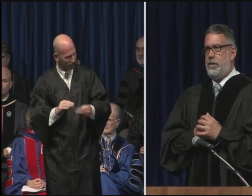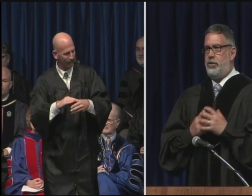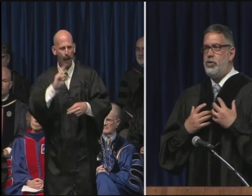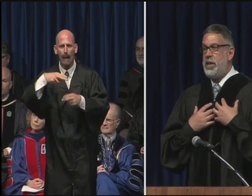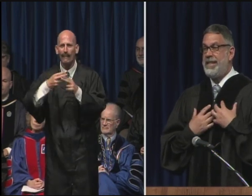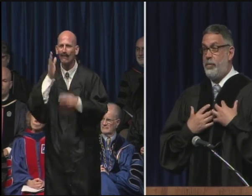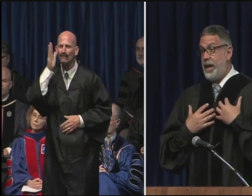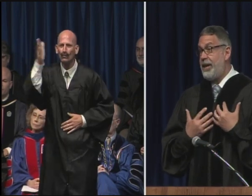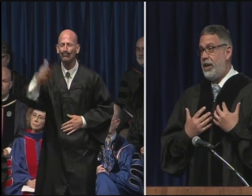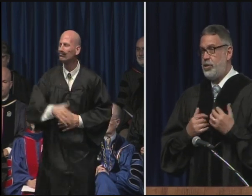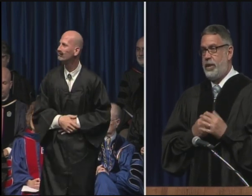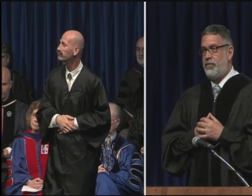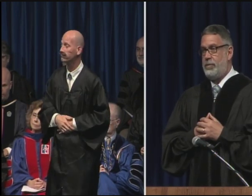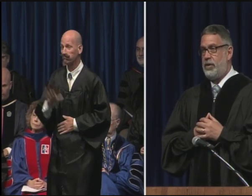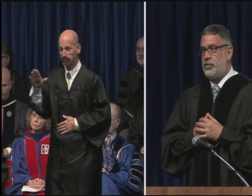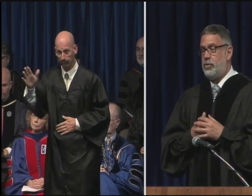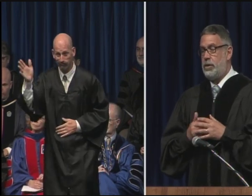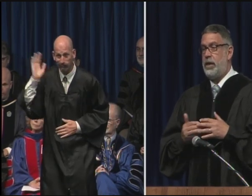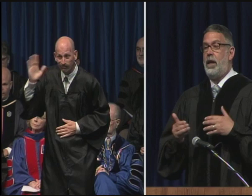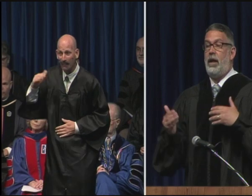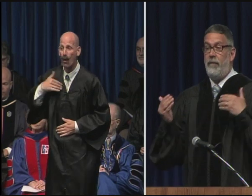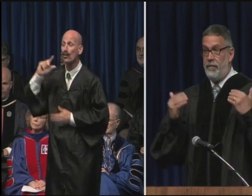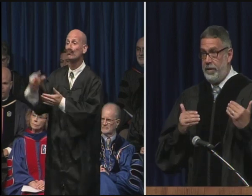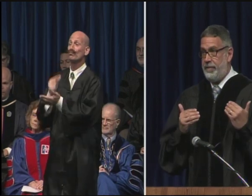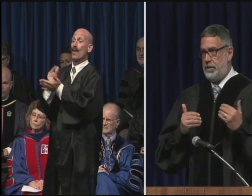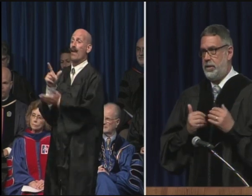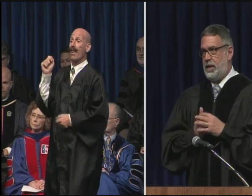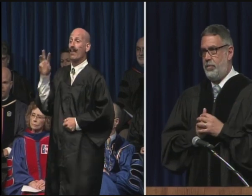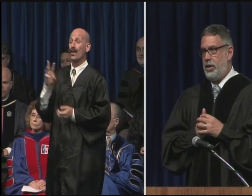truth is that when I graduated from law school a very, very long time ago,